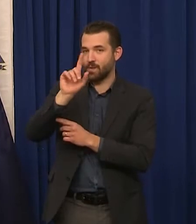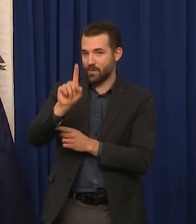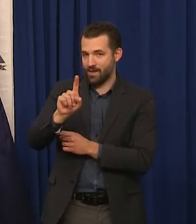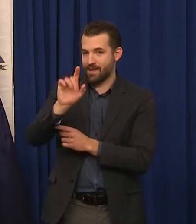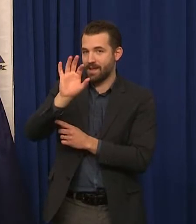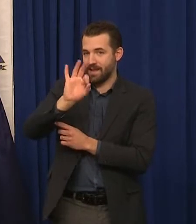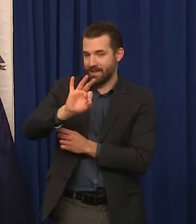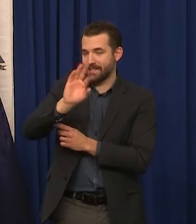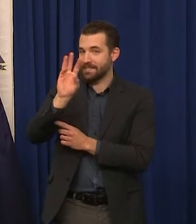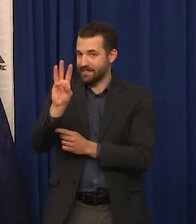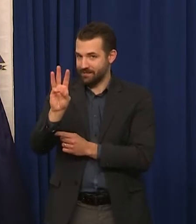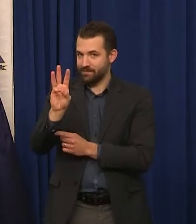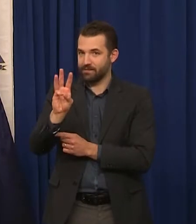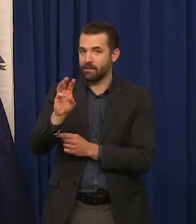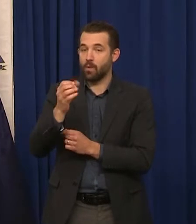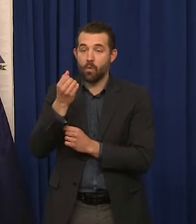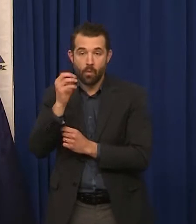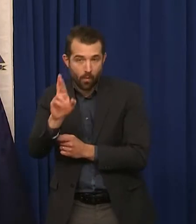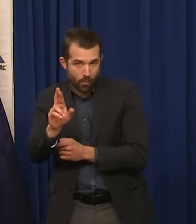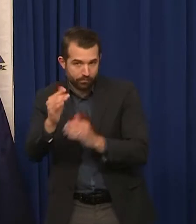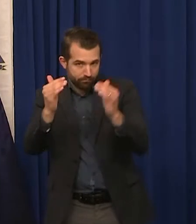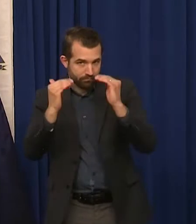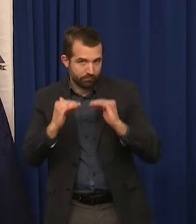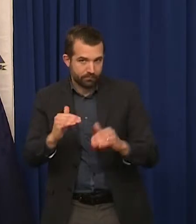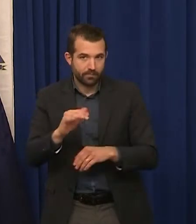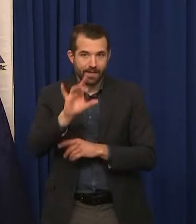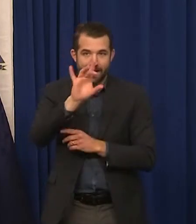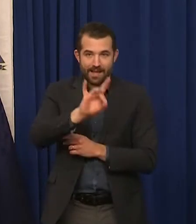207-221-8196 or